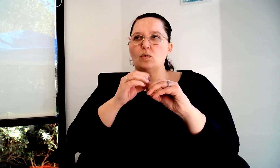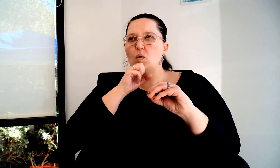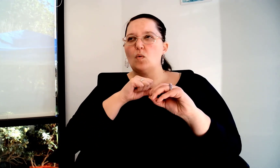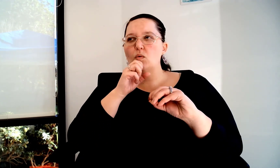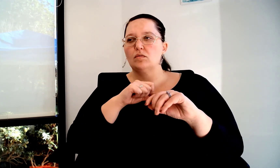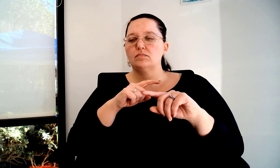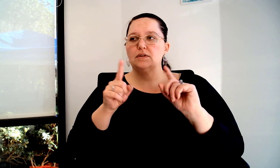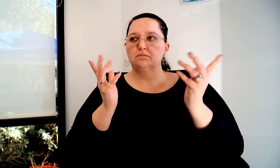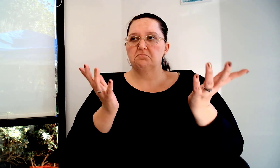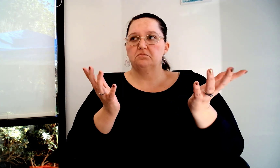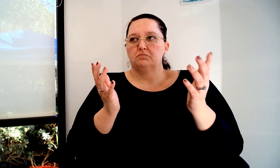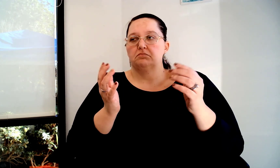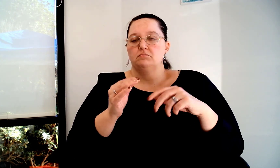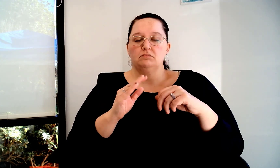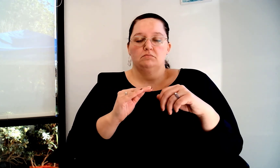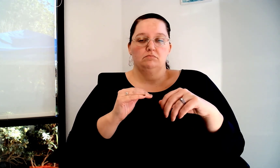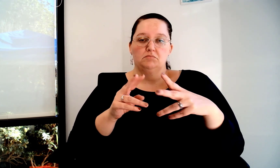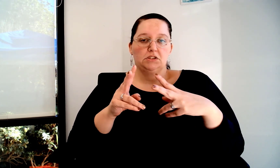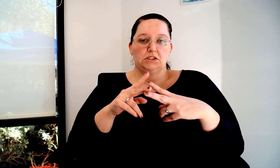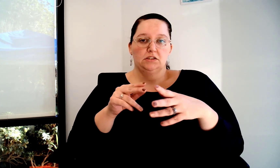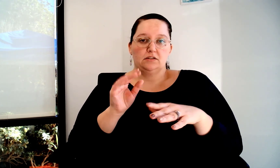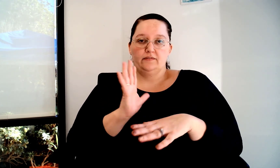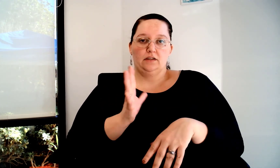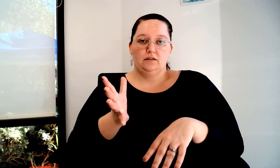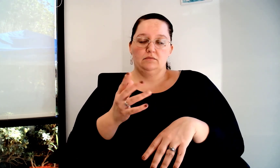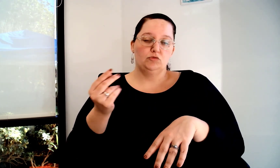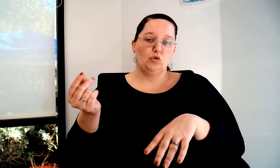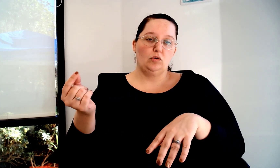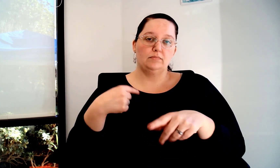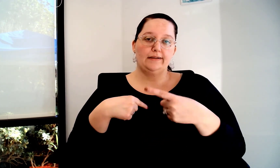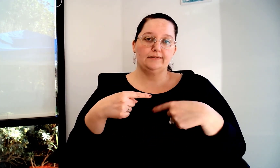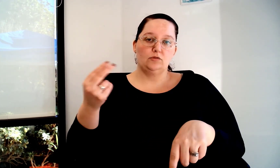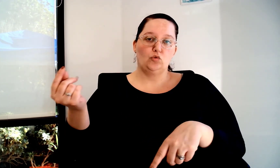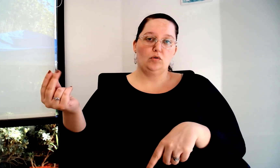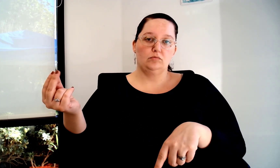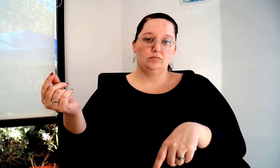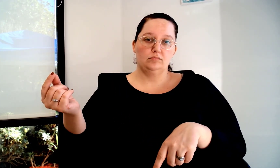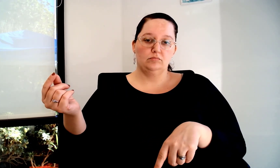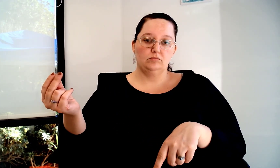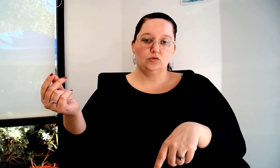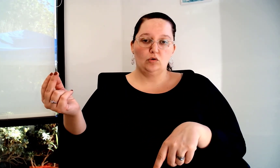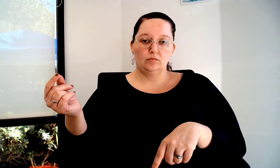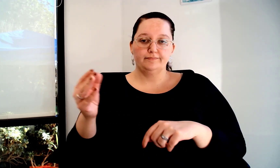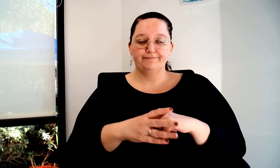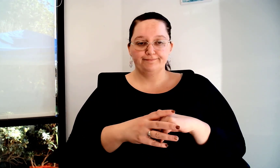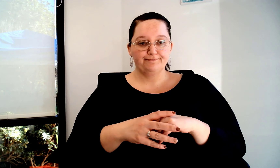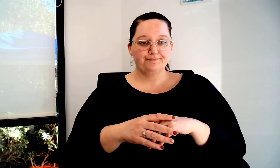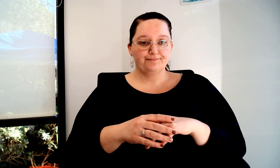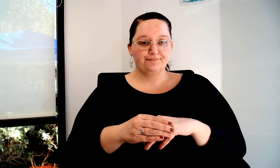This is a little bit older, this sign, but honestly, either two are correct. I signed the one without slapping the